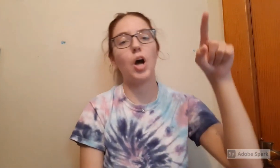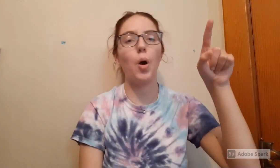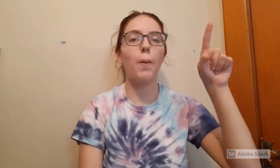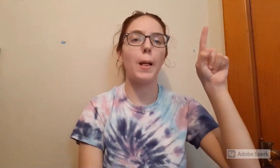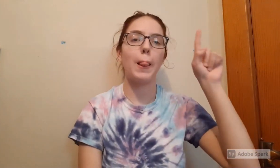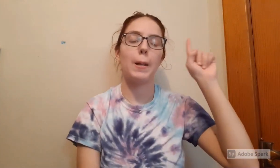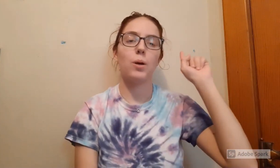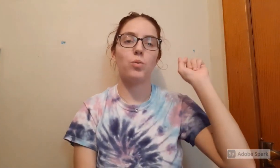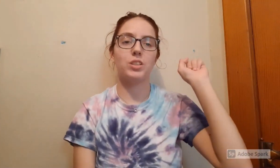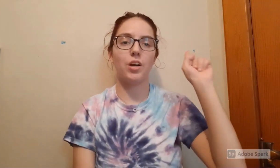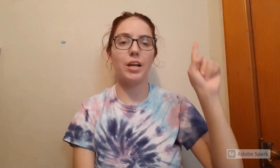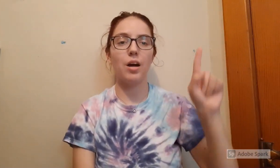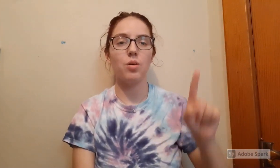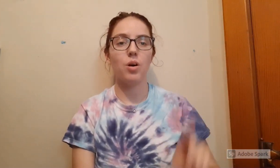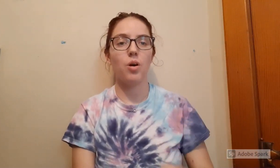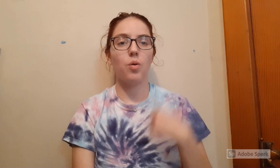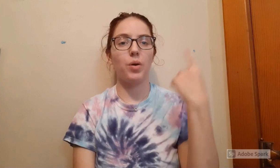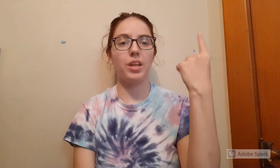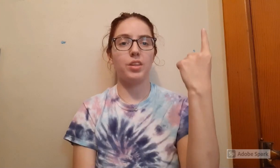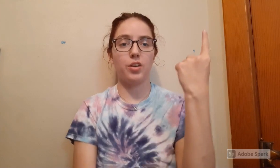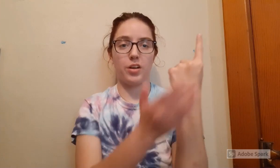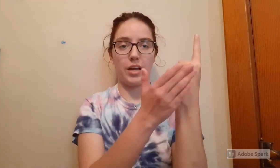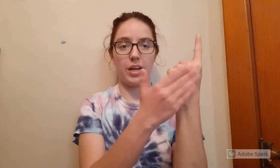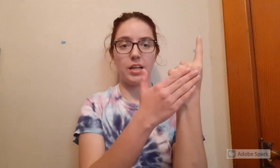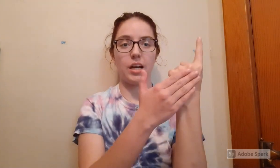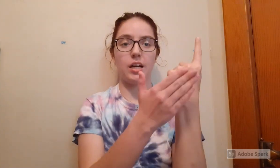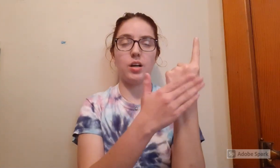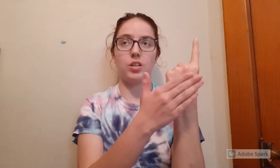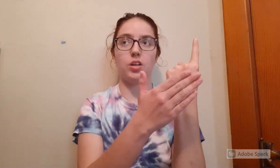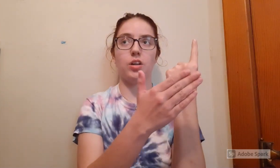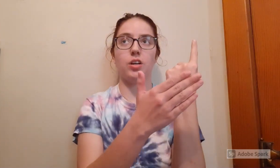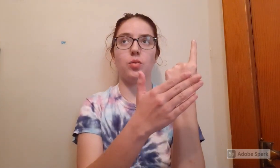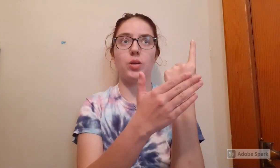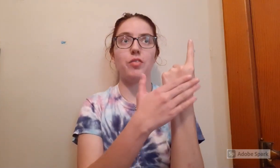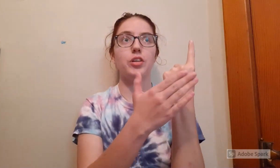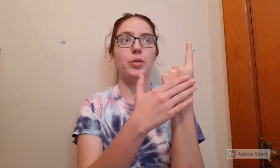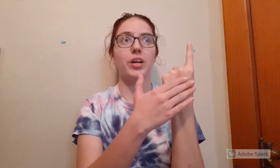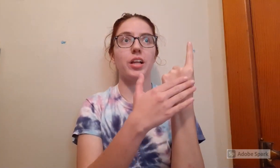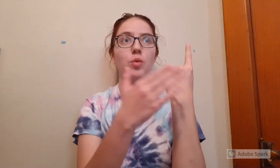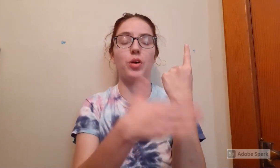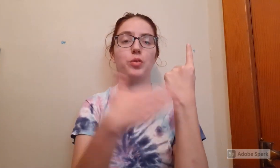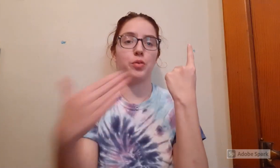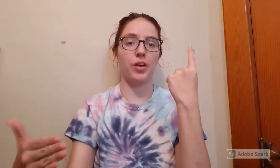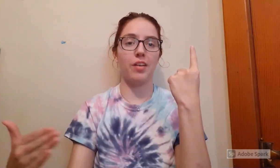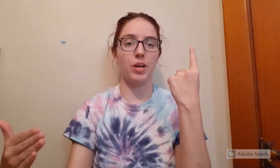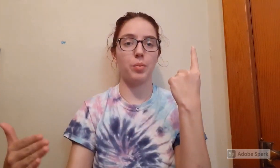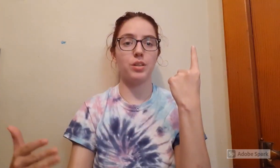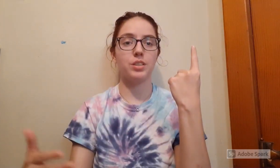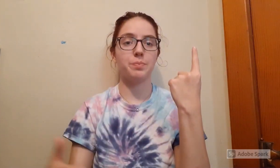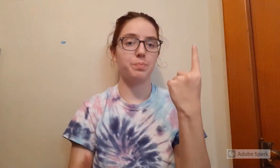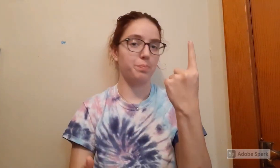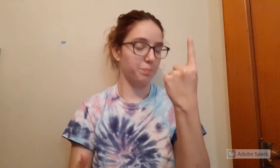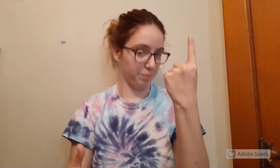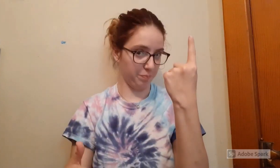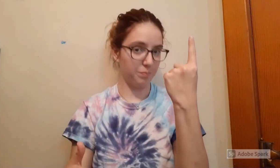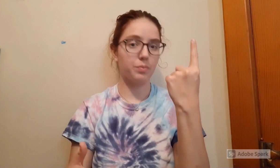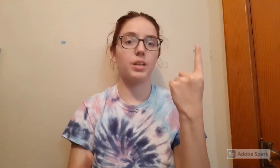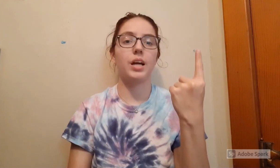So we start out with your hand, whenever you're doing like 1 through 5 numbers,